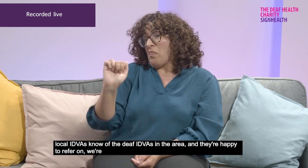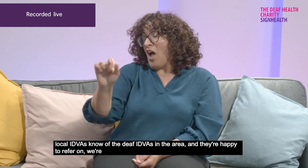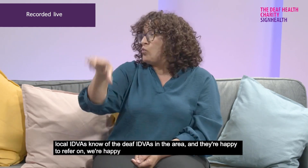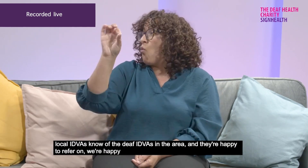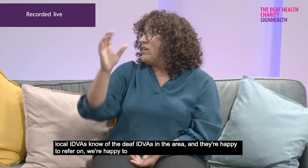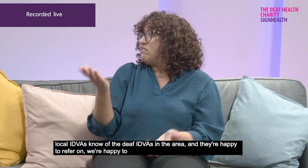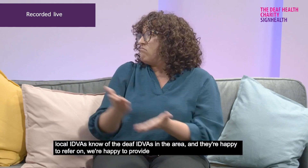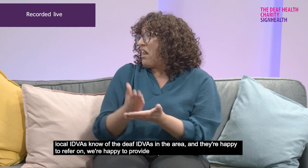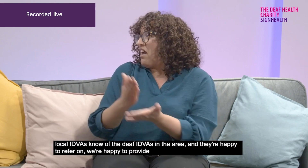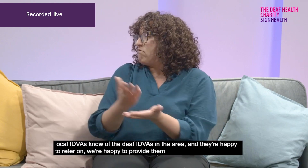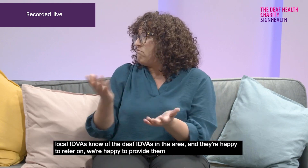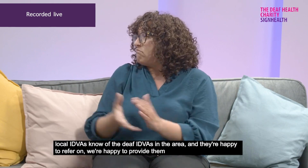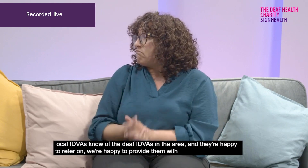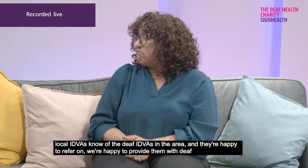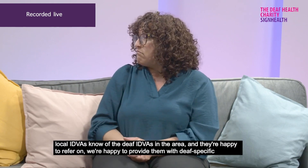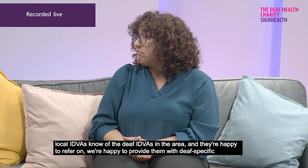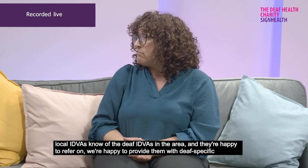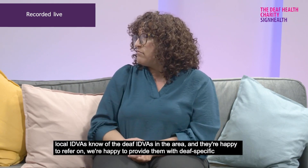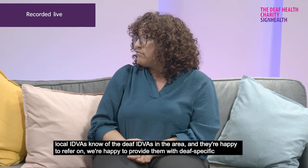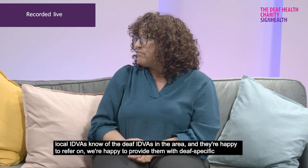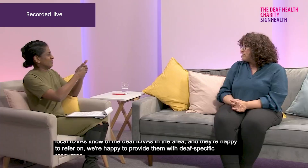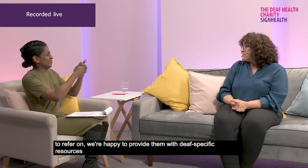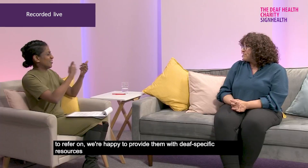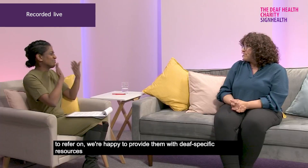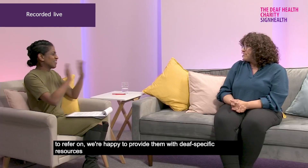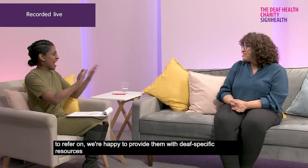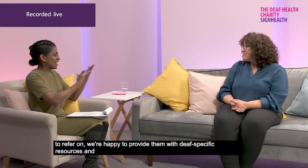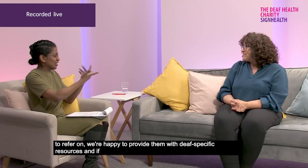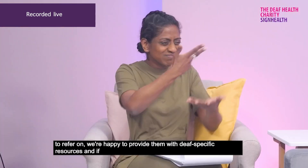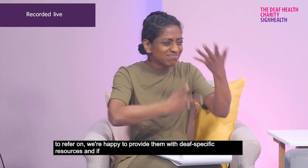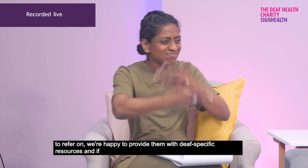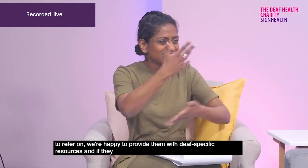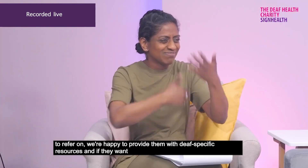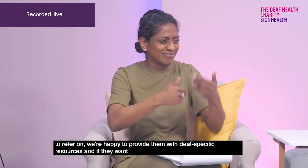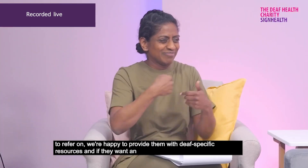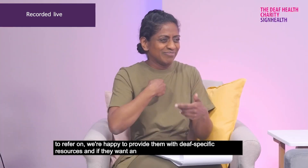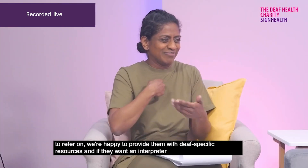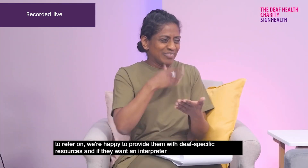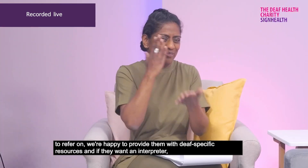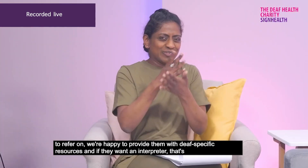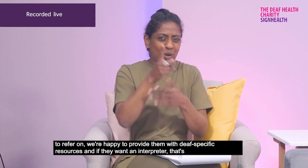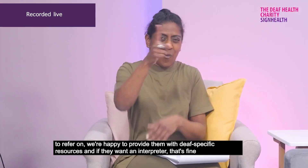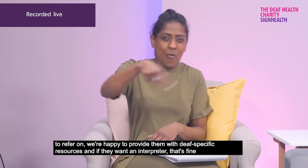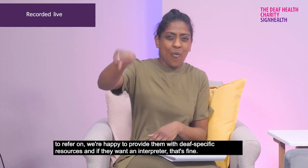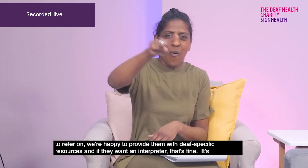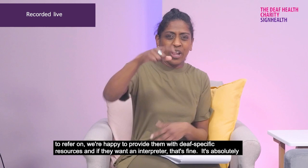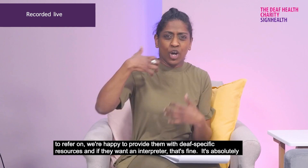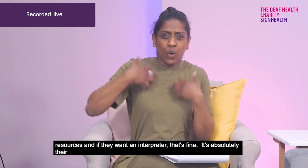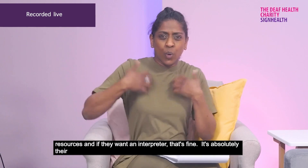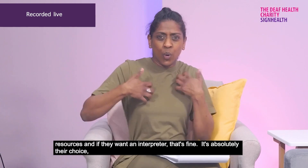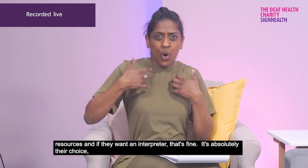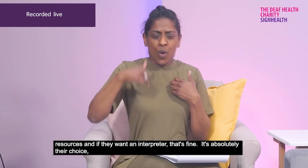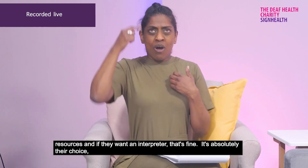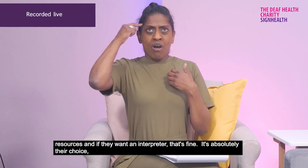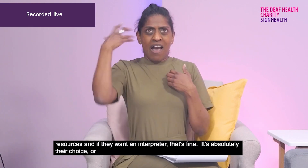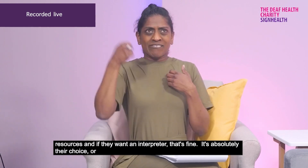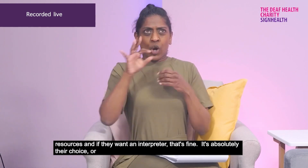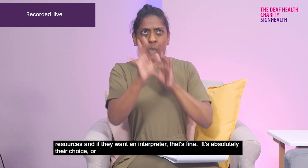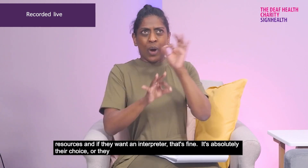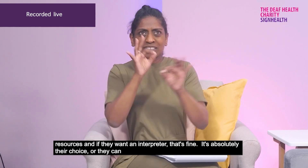with resources, deaf-specific resources, and if they want an interpreter, that's fine. It's absolutely their choice, or